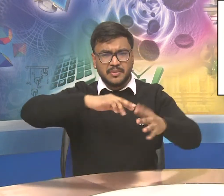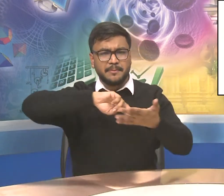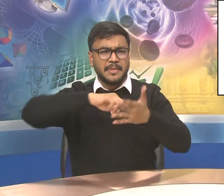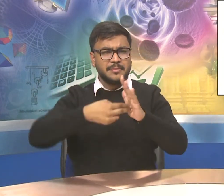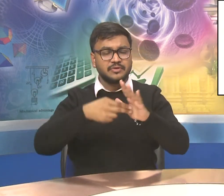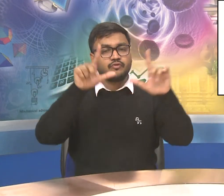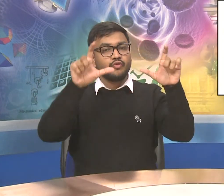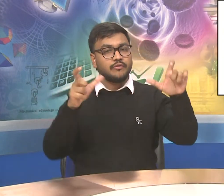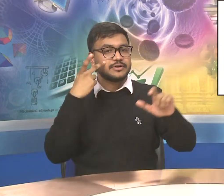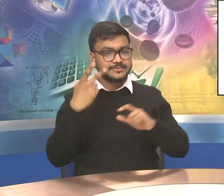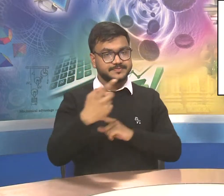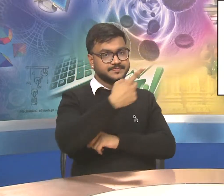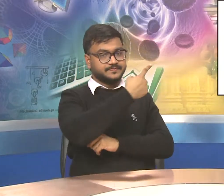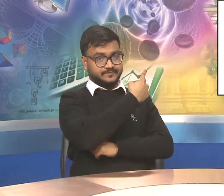Next is organize.